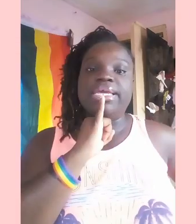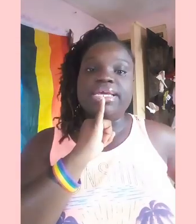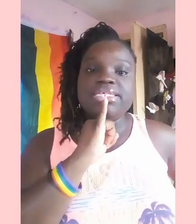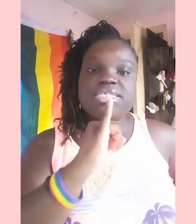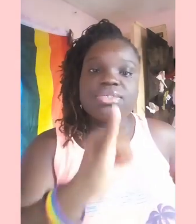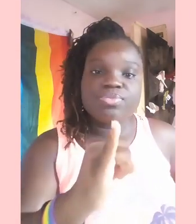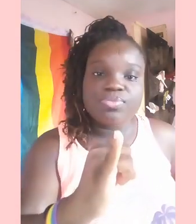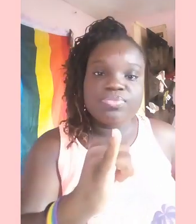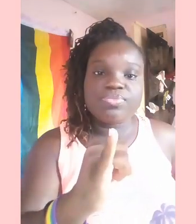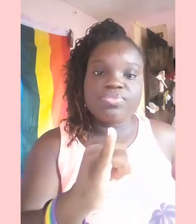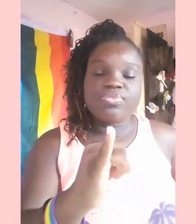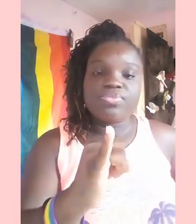is